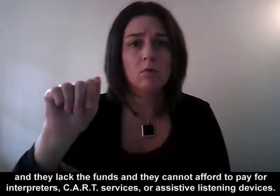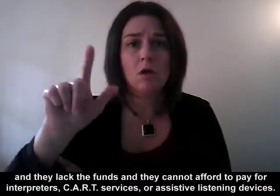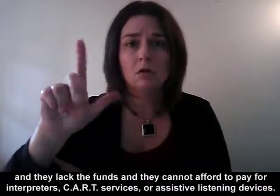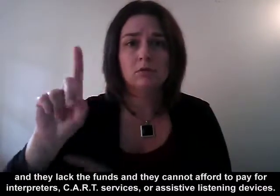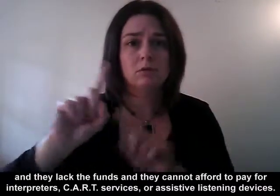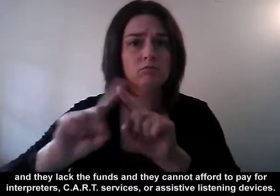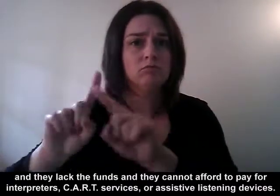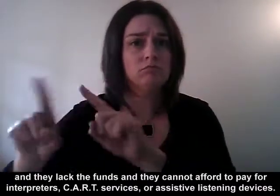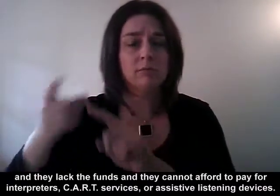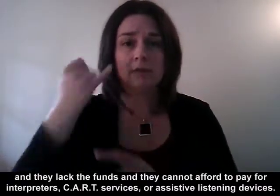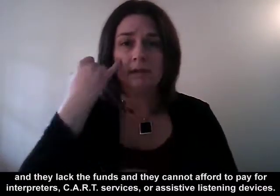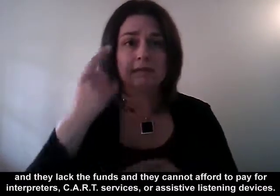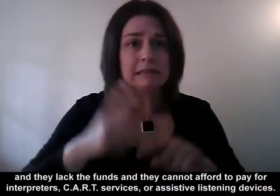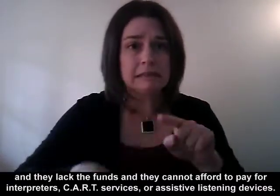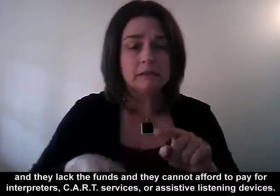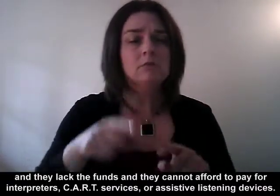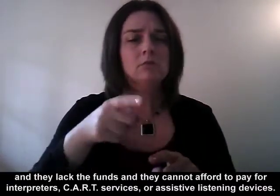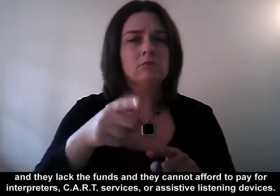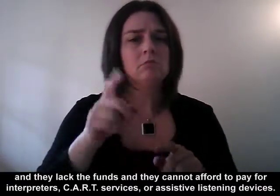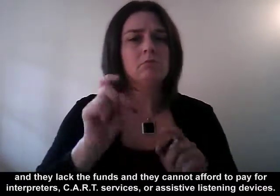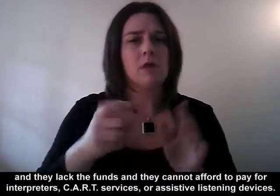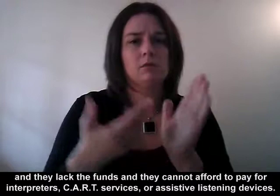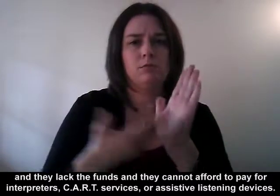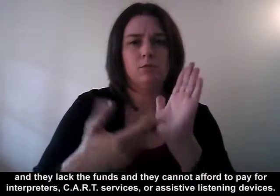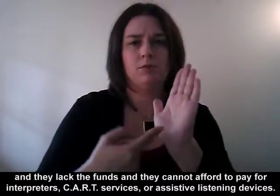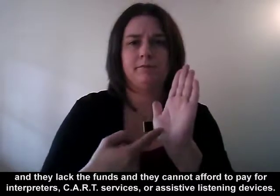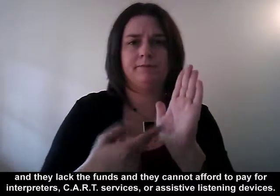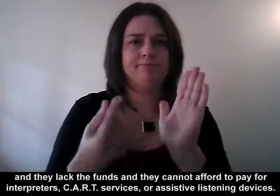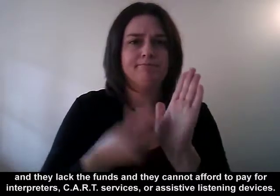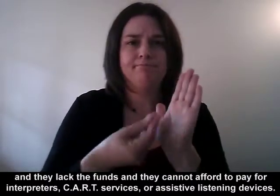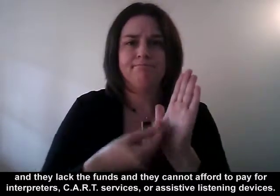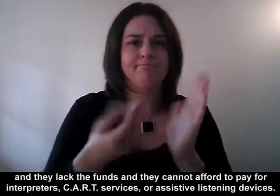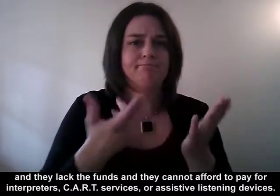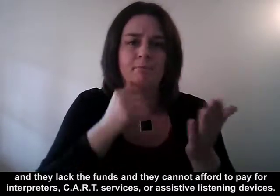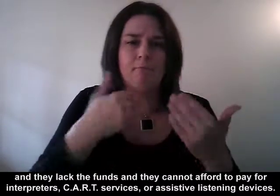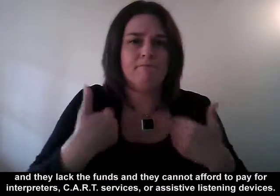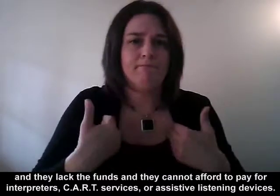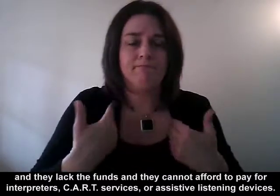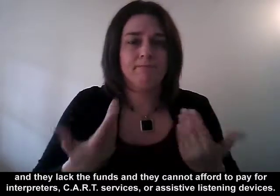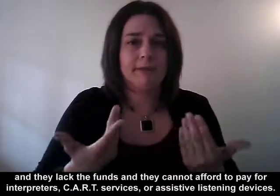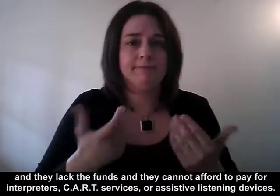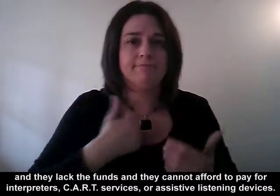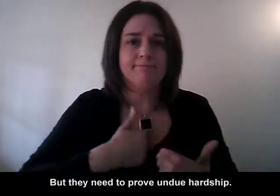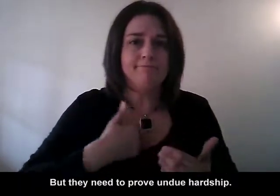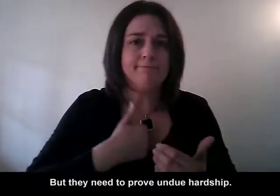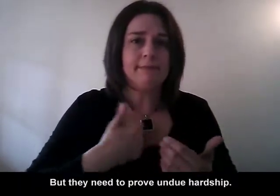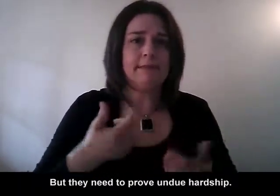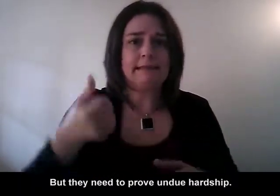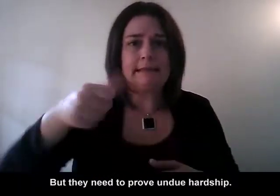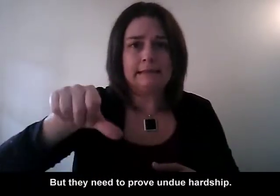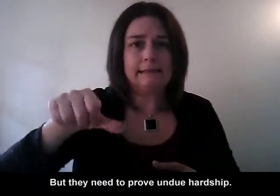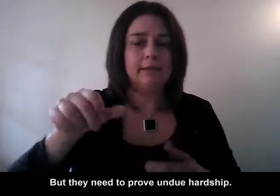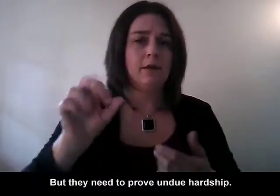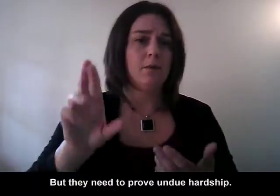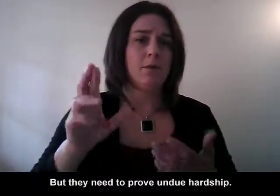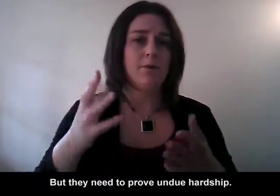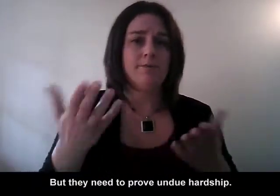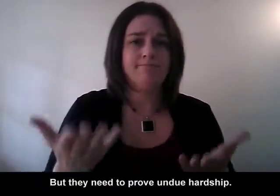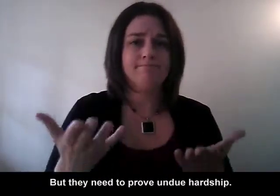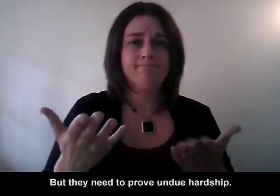and they cannot afford to pay for interpreters, cart services, or assistive listening devices, but they need to prove undue hardship.